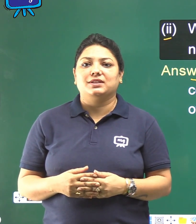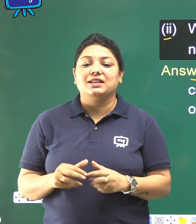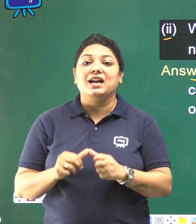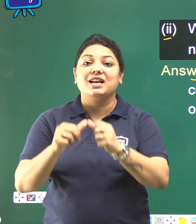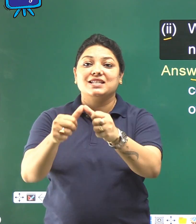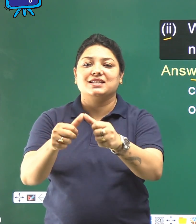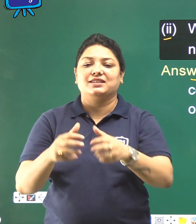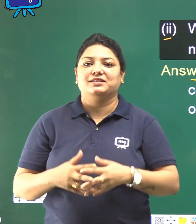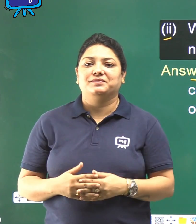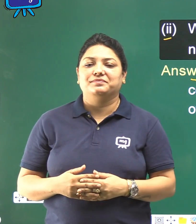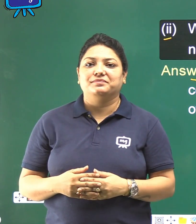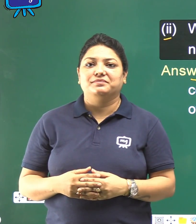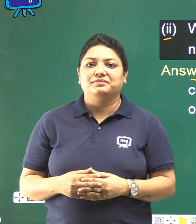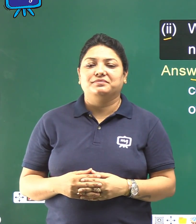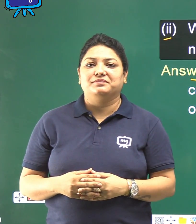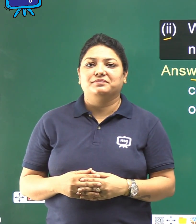Answer is